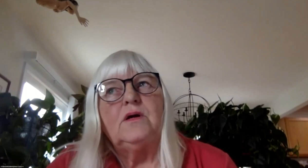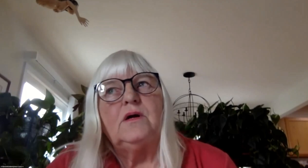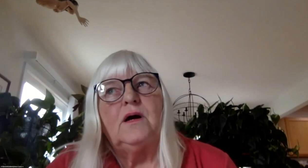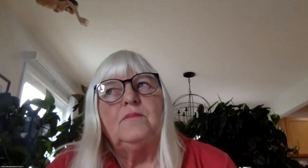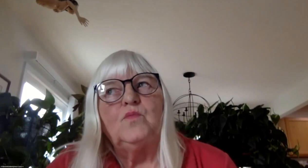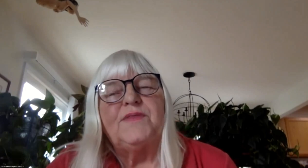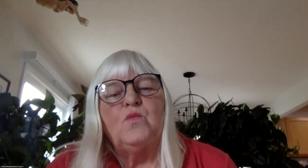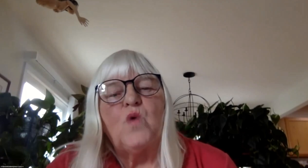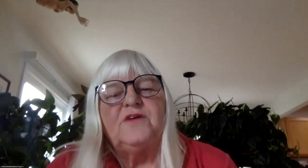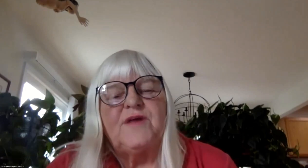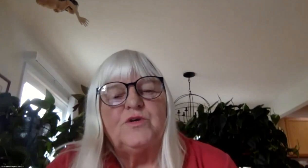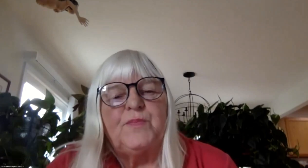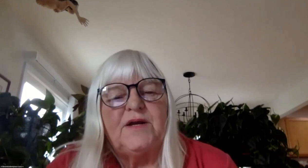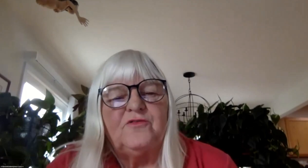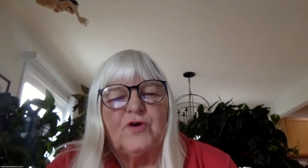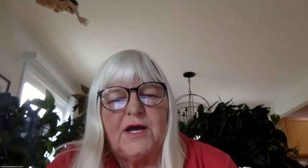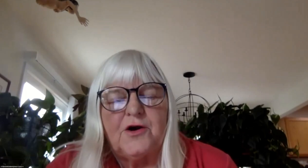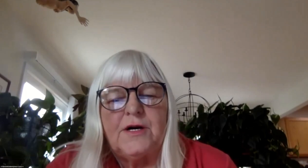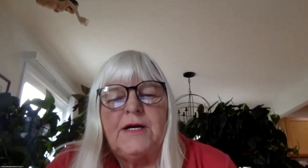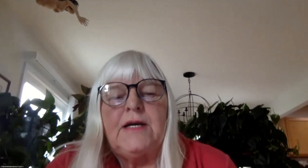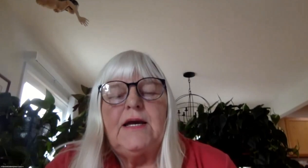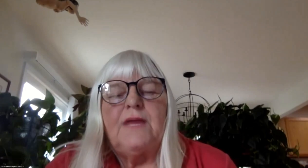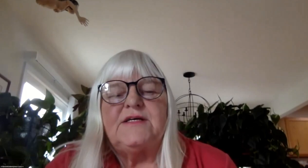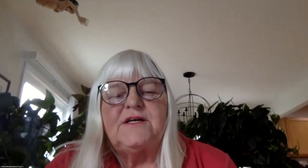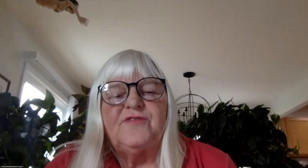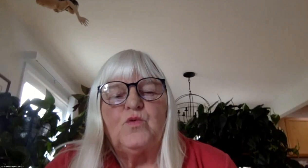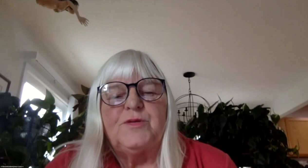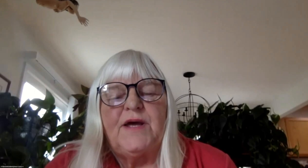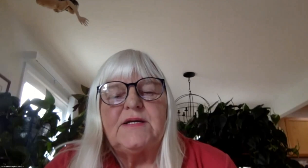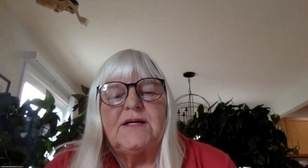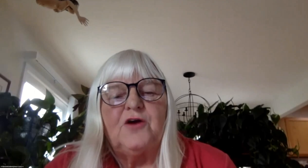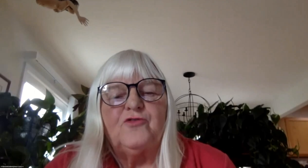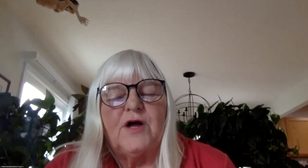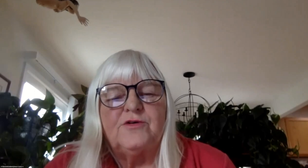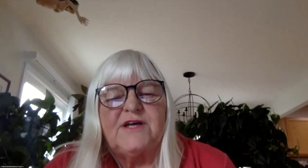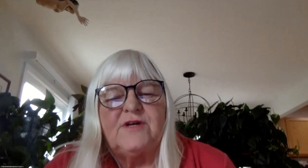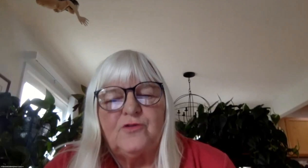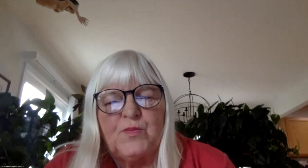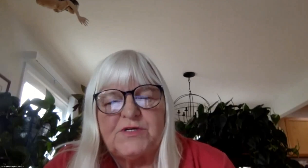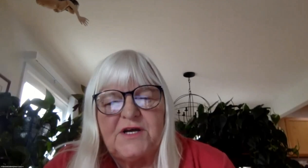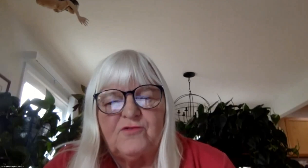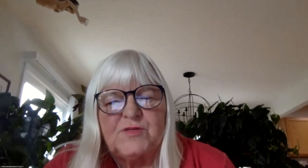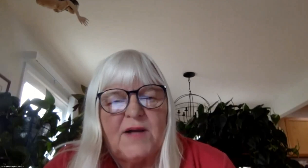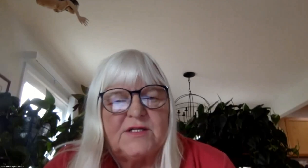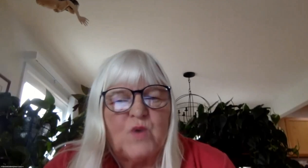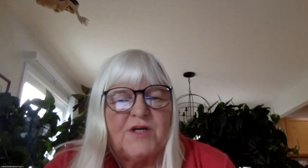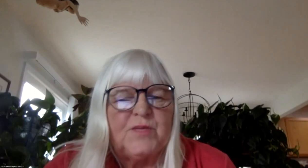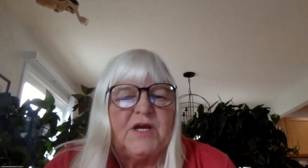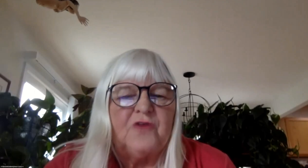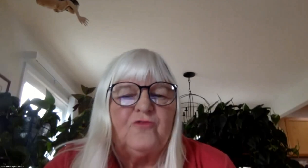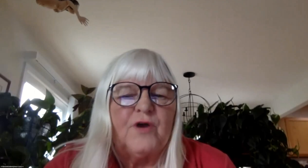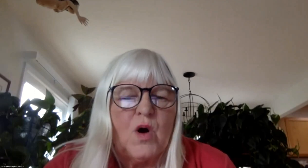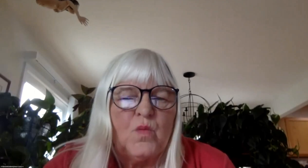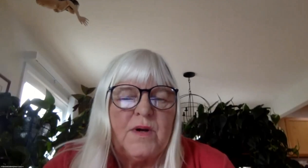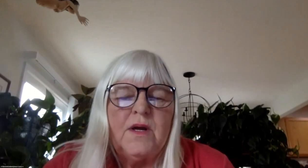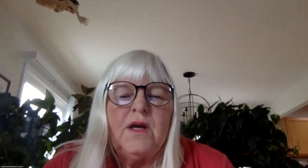about what they wanted if they were dependent for care. And they said if they were dependent on care for others, 73% of respondents wanted to be